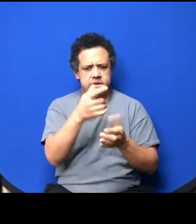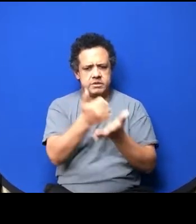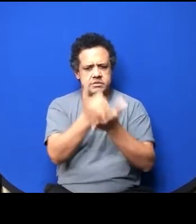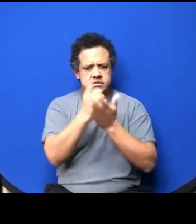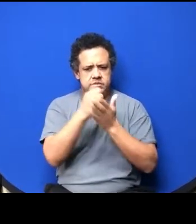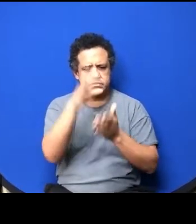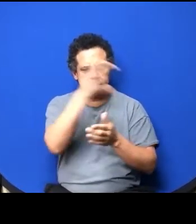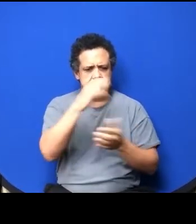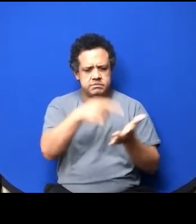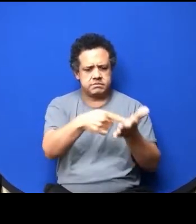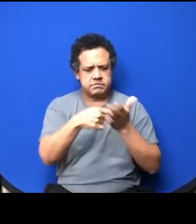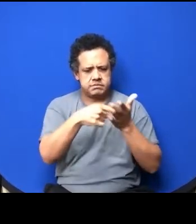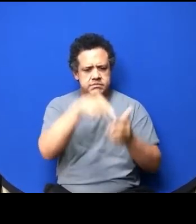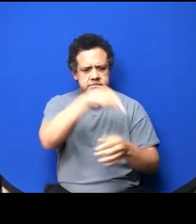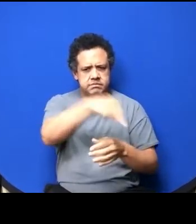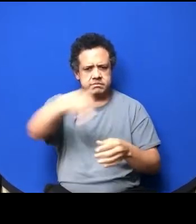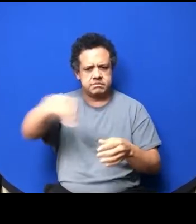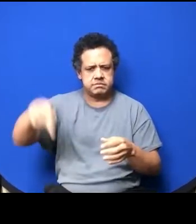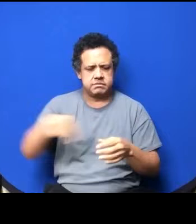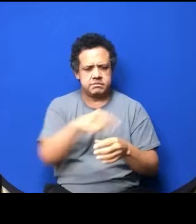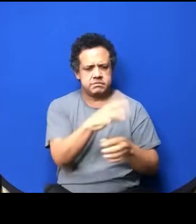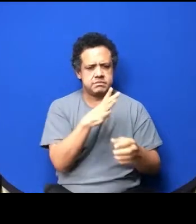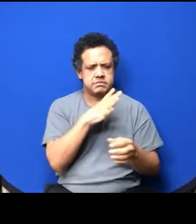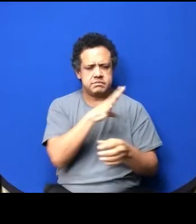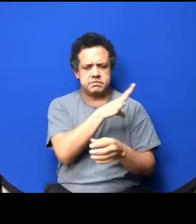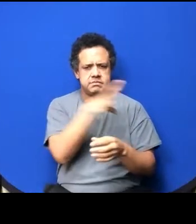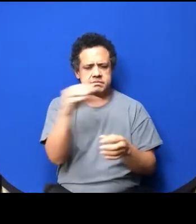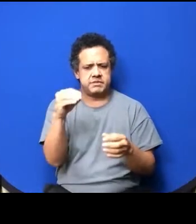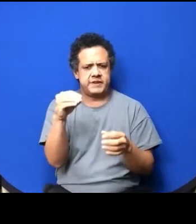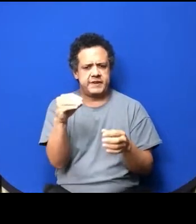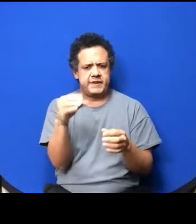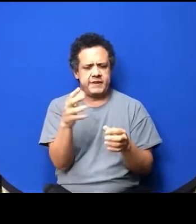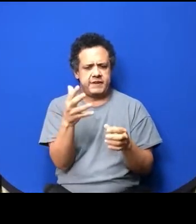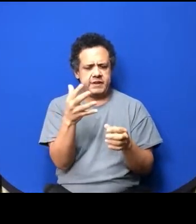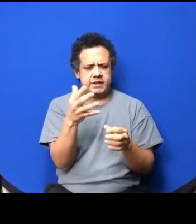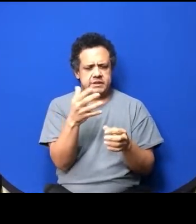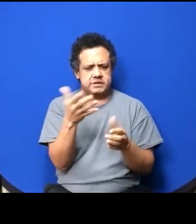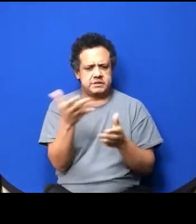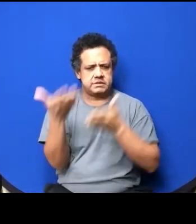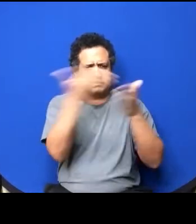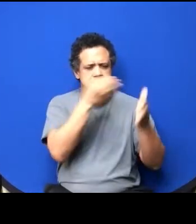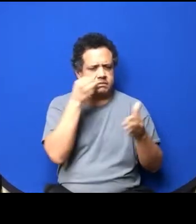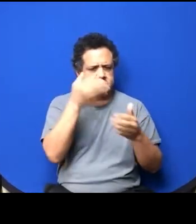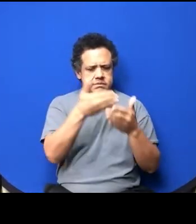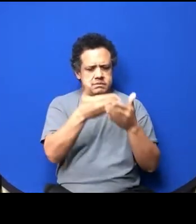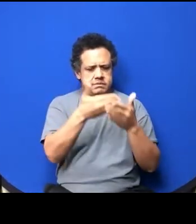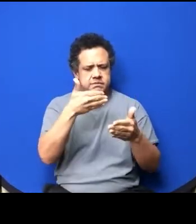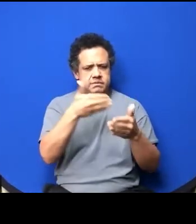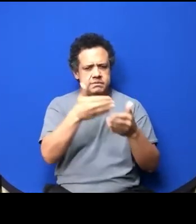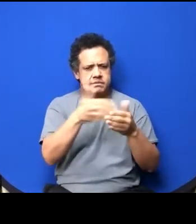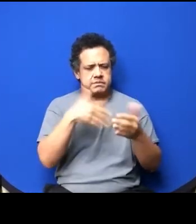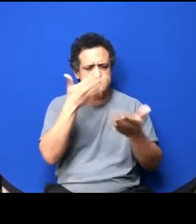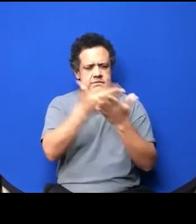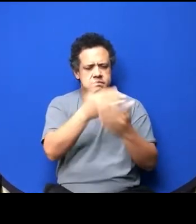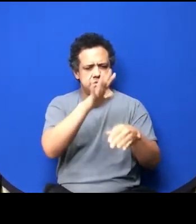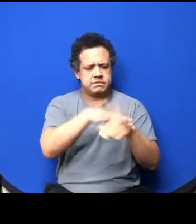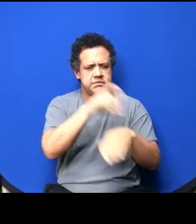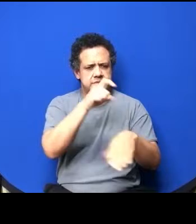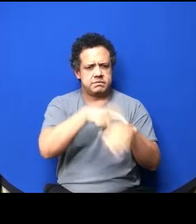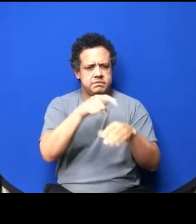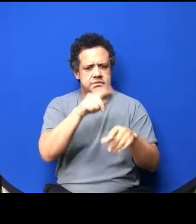able to have that communication access when I go grocery shopping. The SSPs are able to help me locate different items.